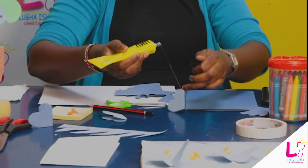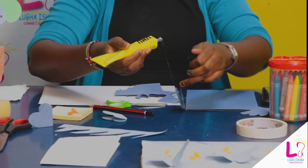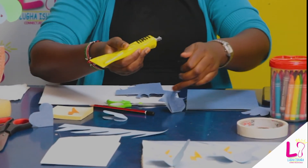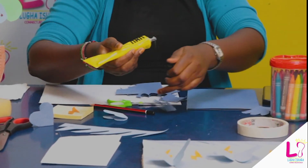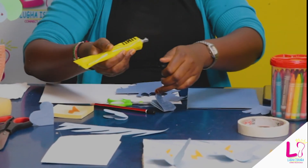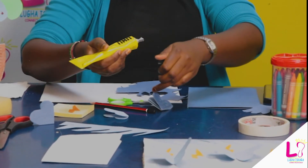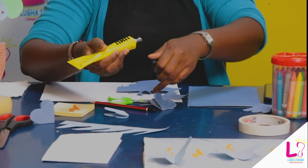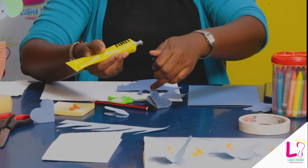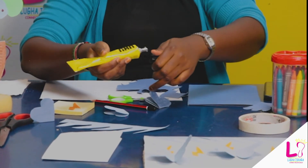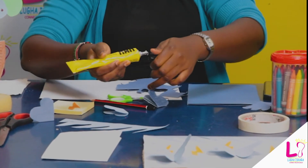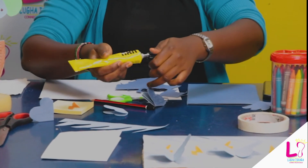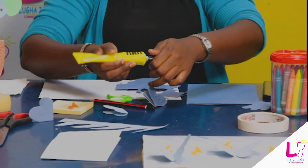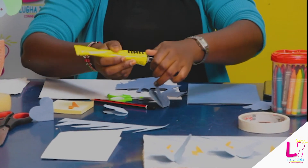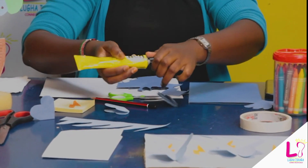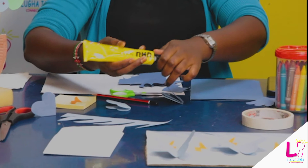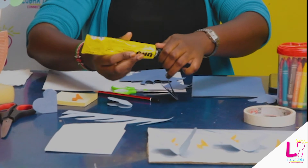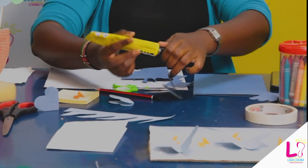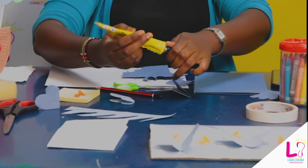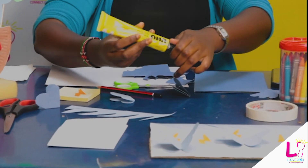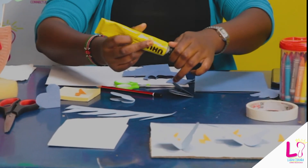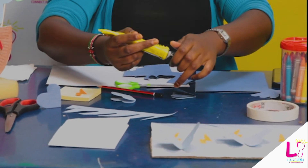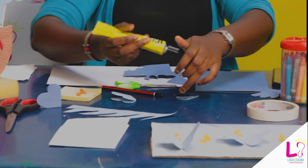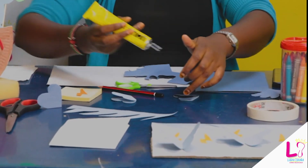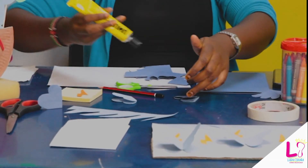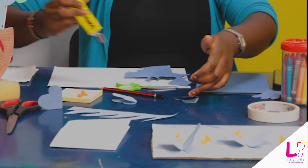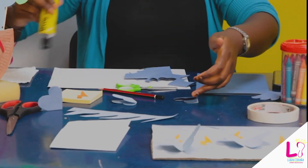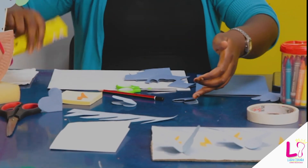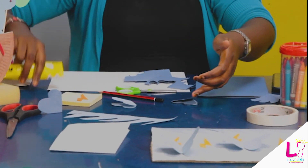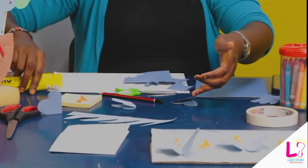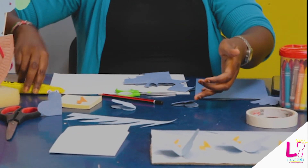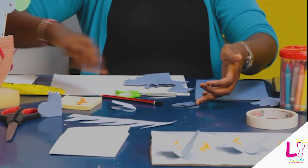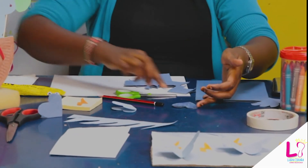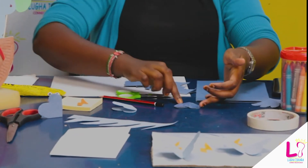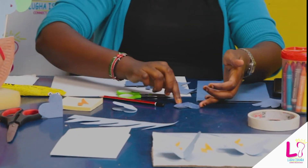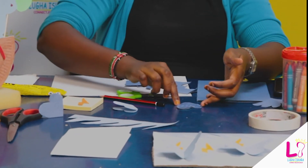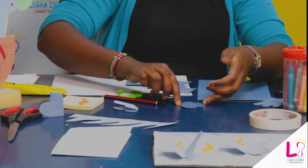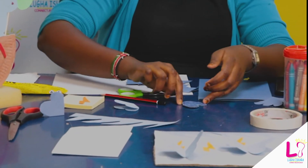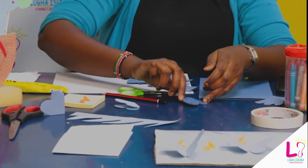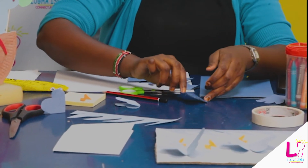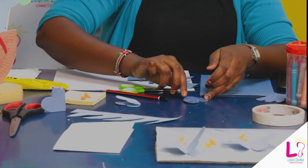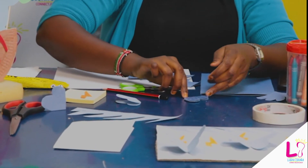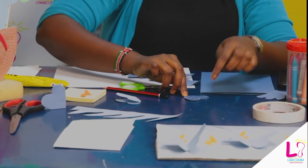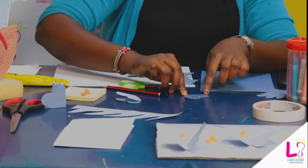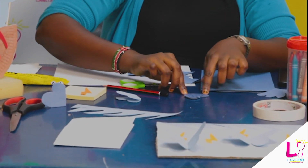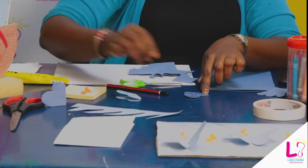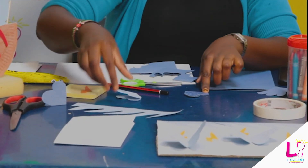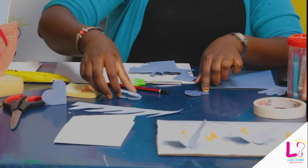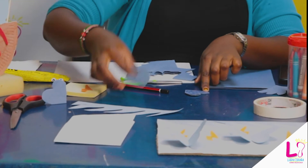much. Oopsie. Okay, it doesn't want to let go of my hand, but it's okay. So we take it that way, and